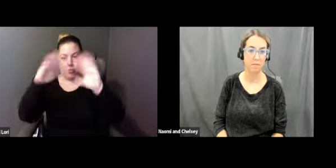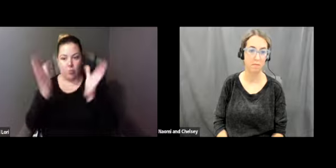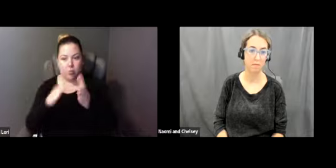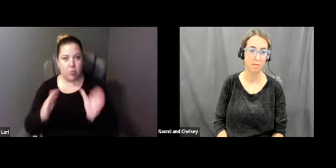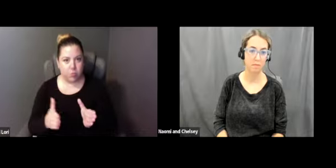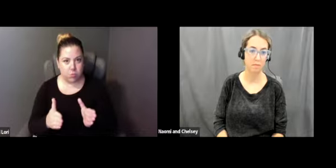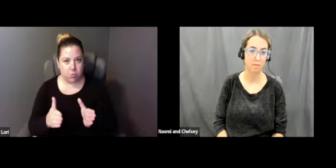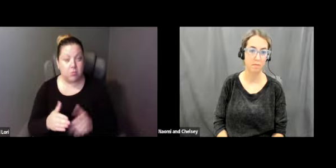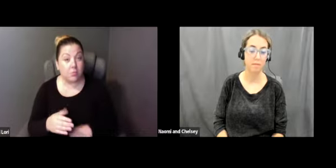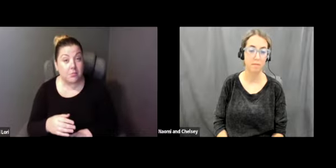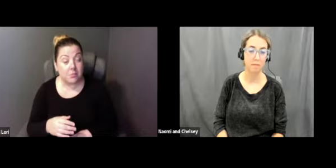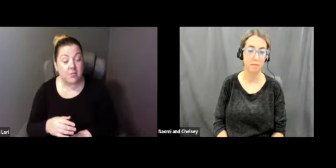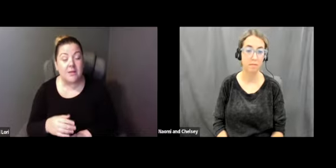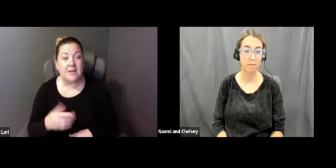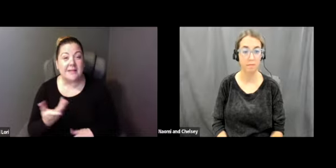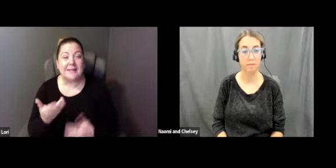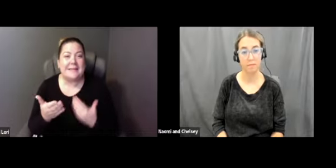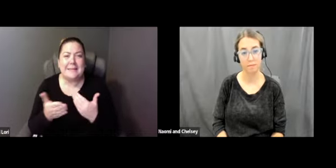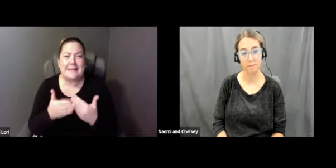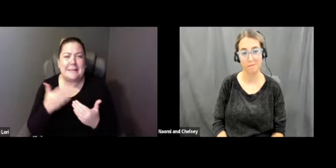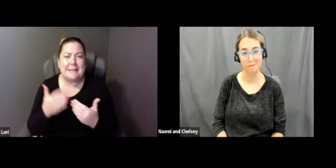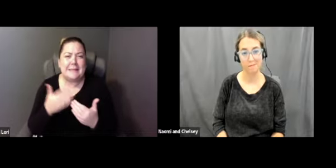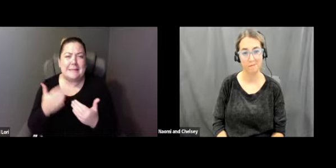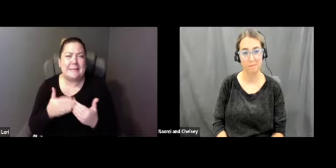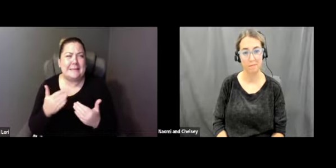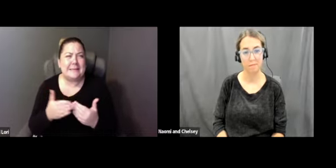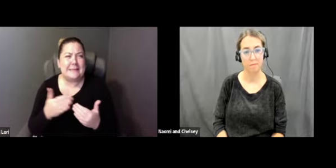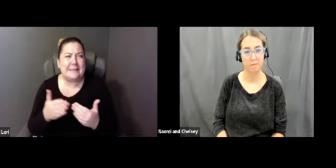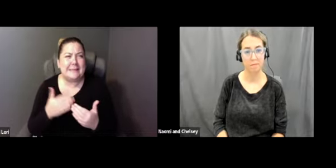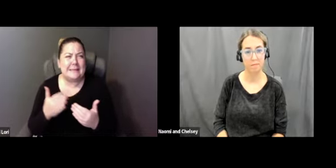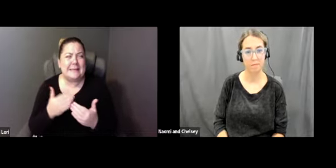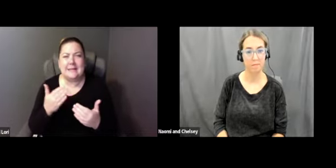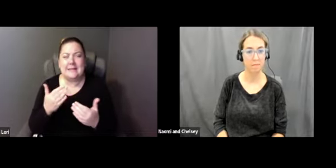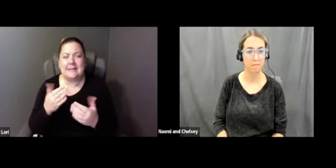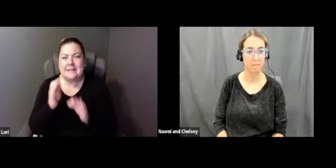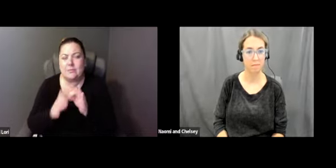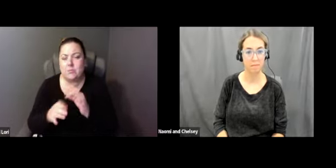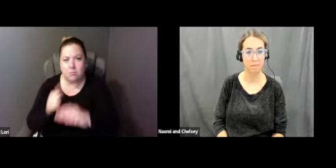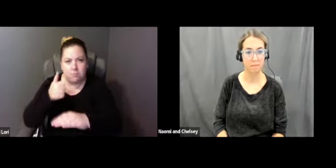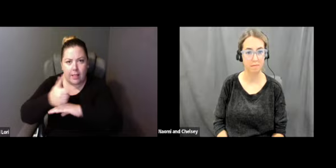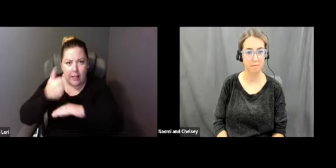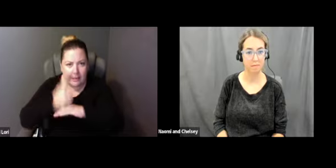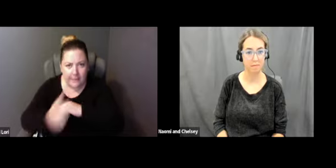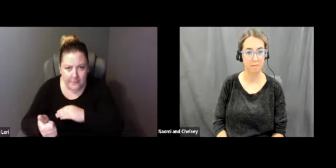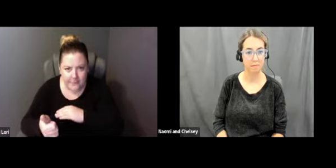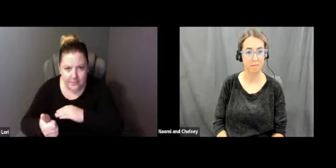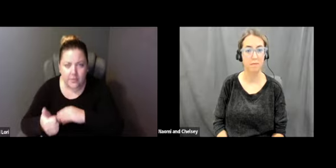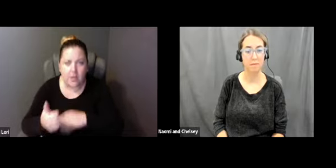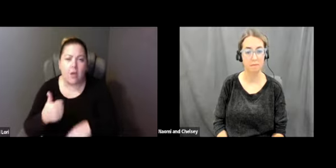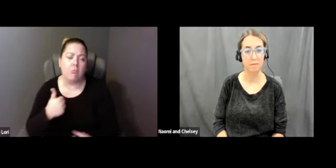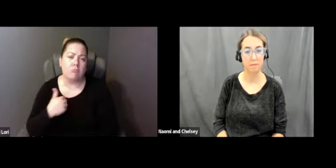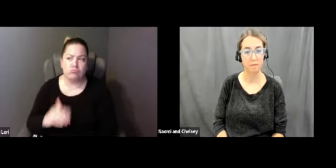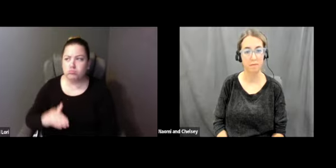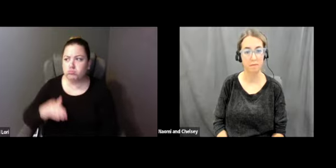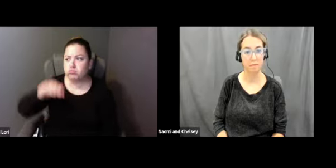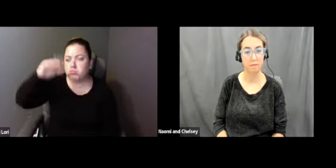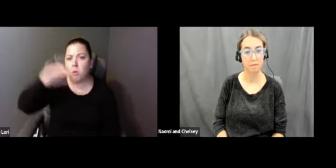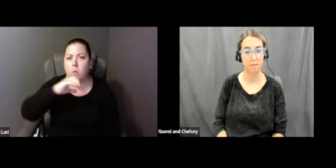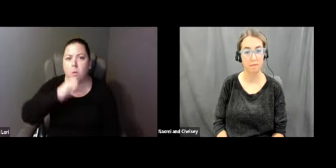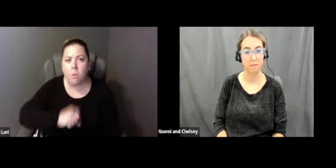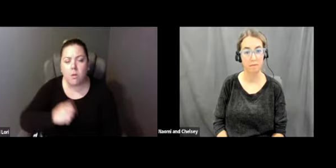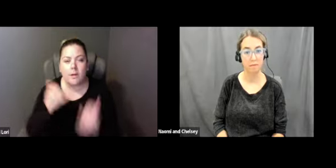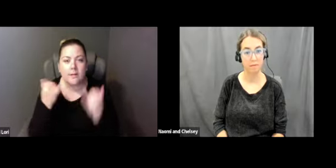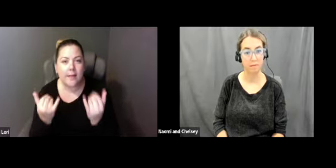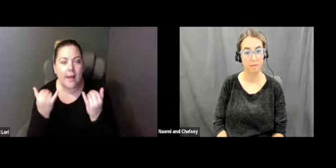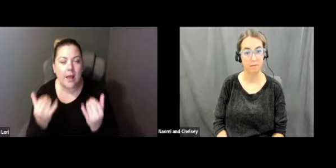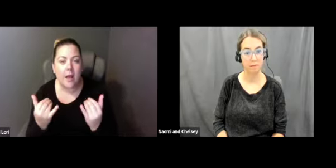to use that as the scapegoat, if you will, until I got much older and was